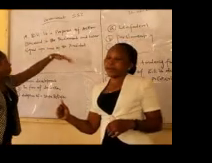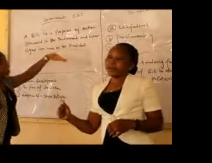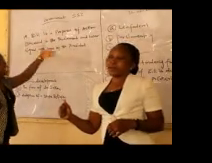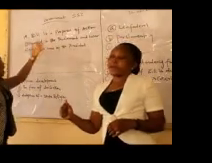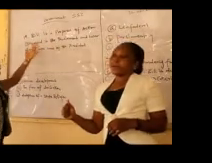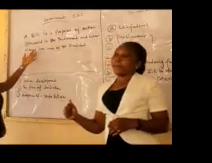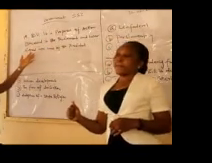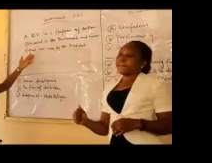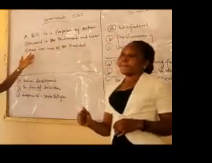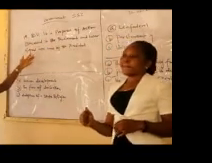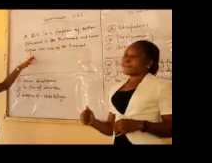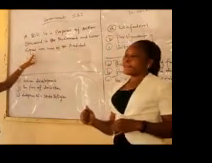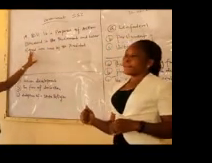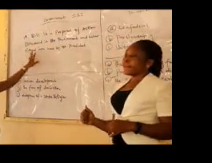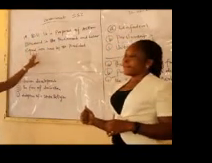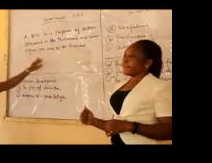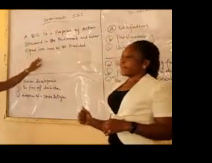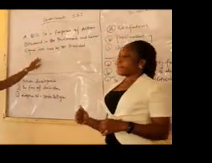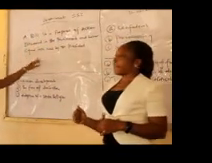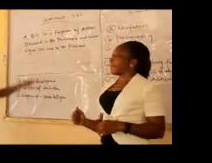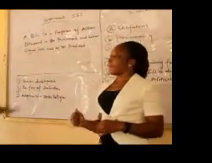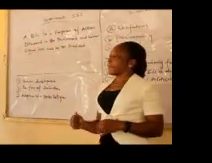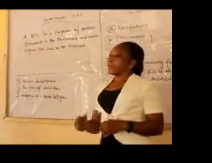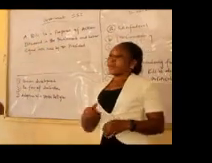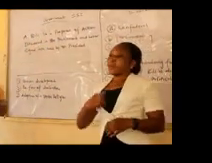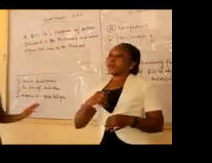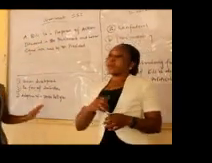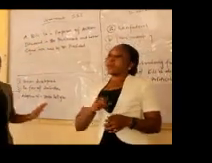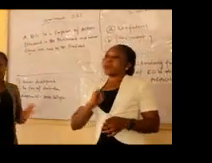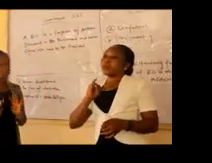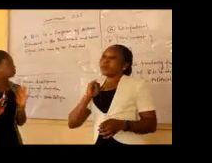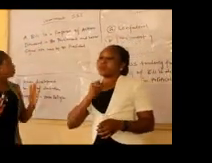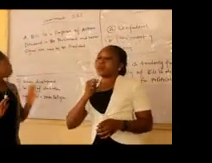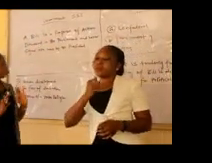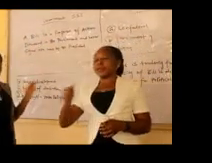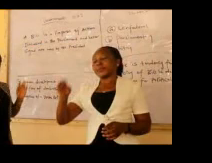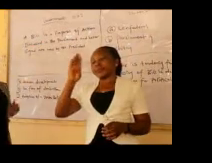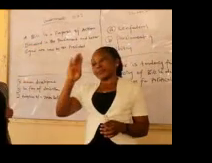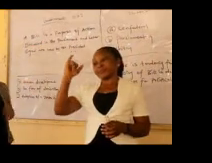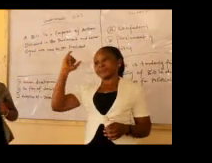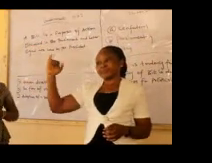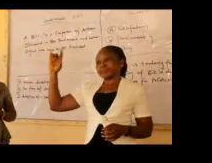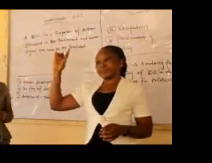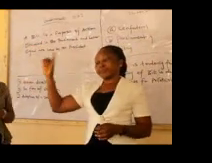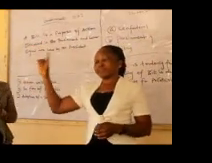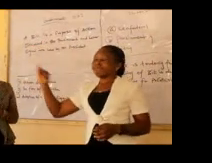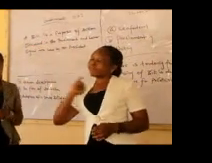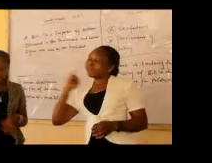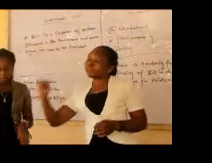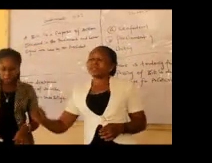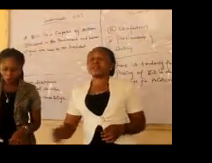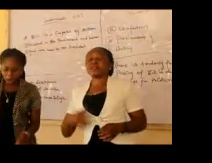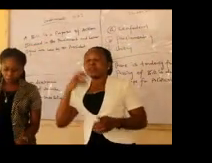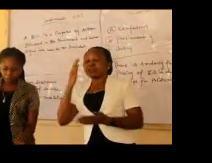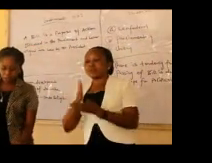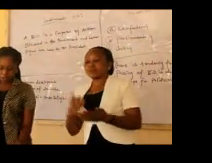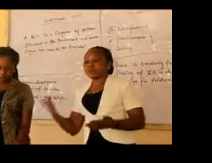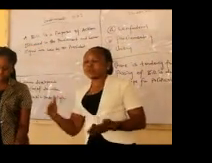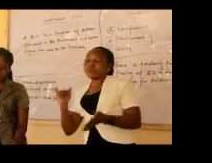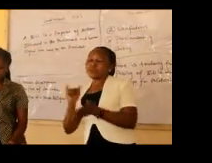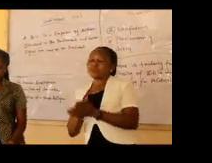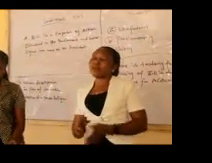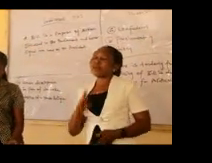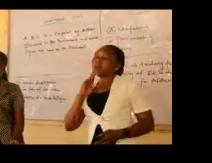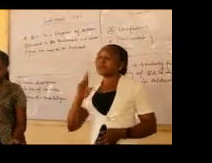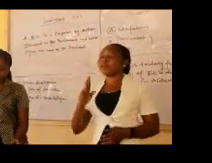parliament and later signed into law by the president. Period. Then 1B,